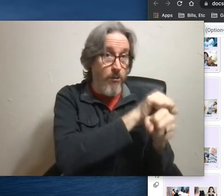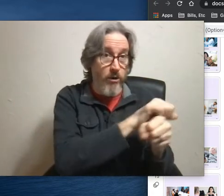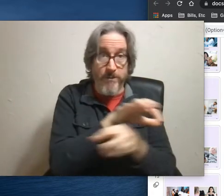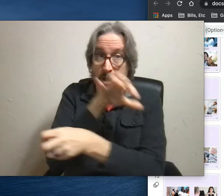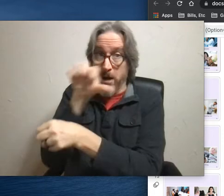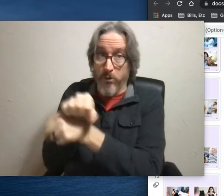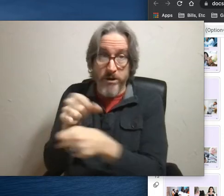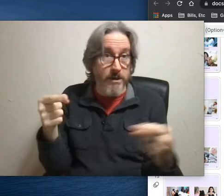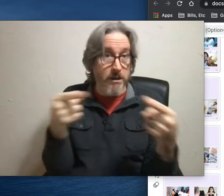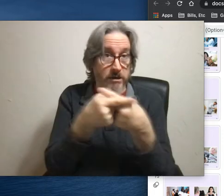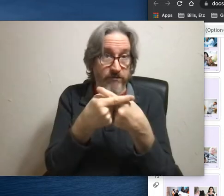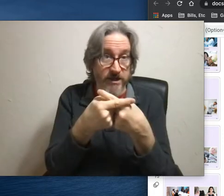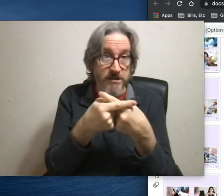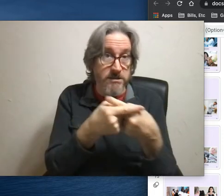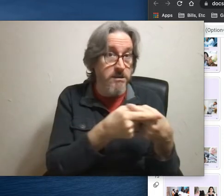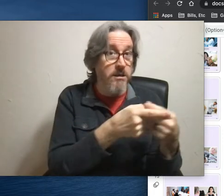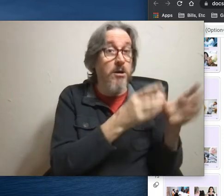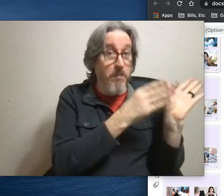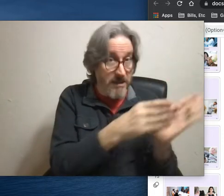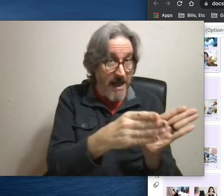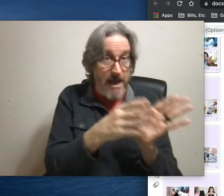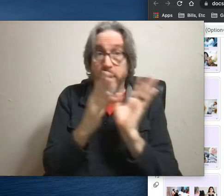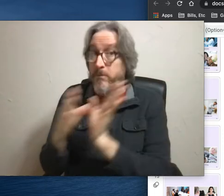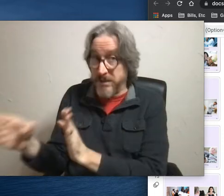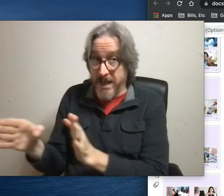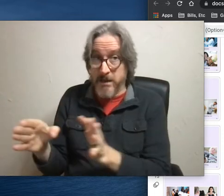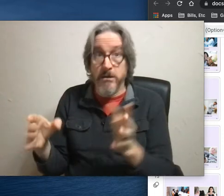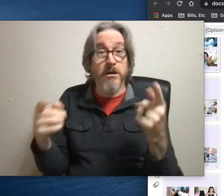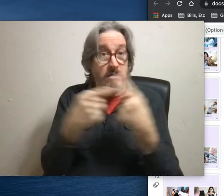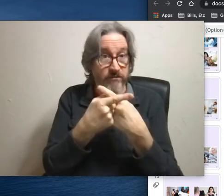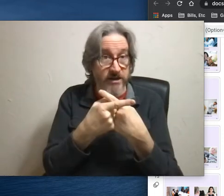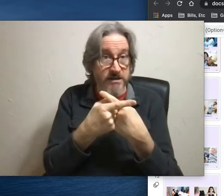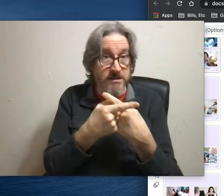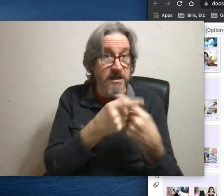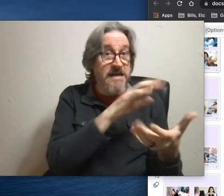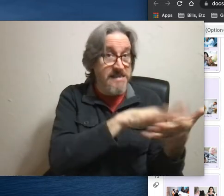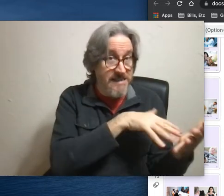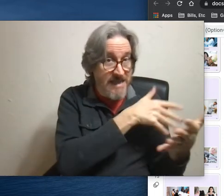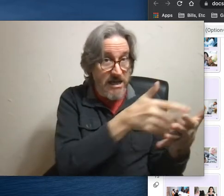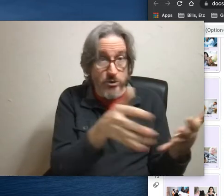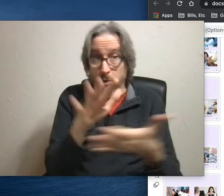do appointment, conflict, plan, conflict,